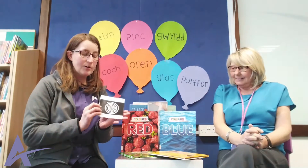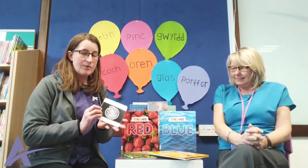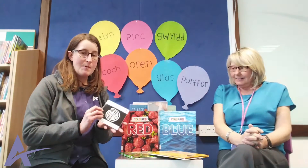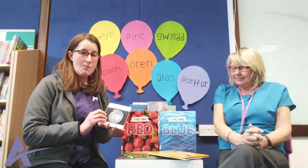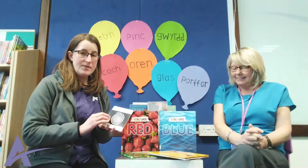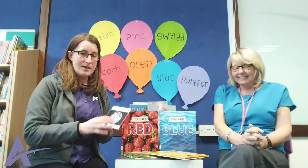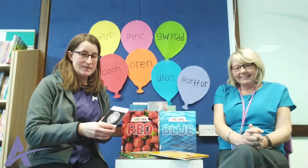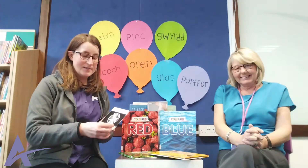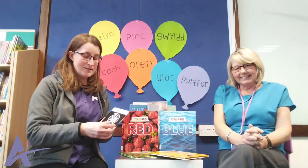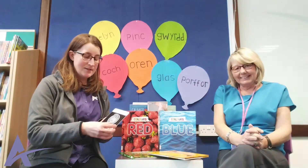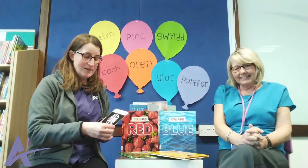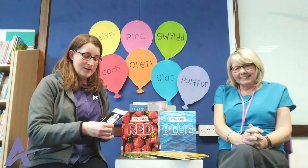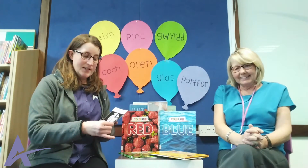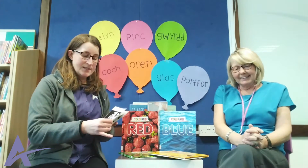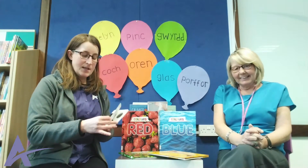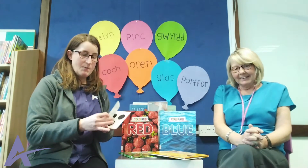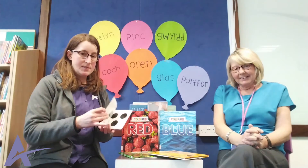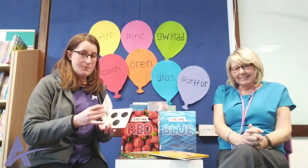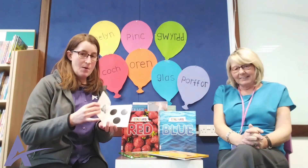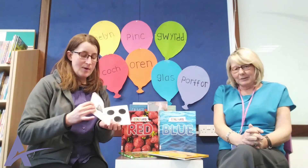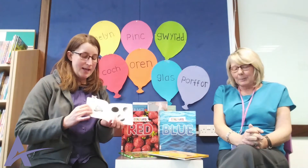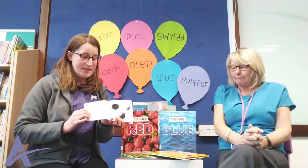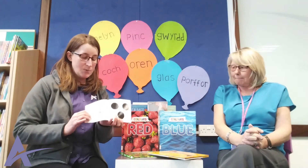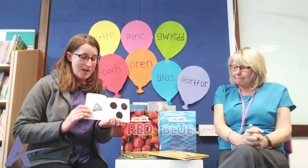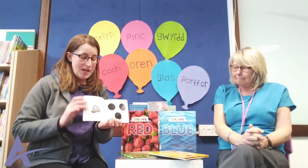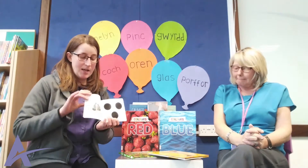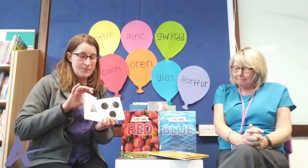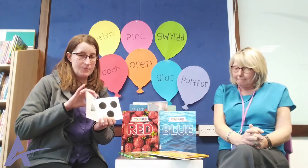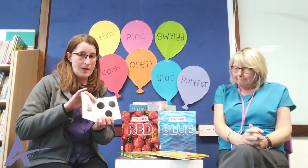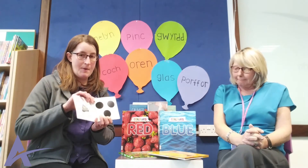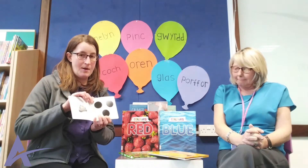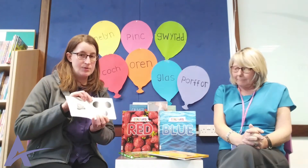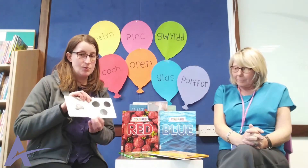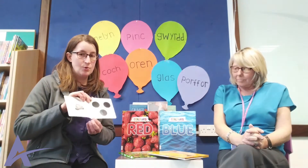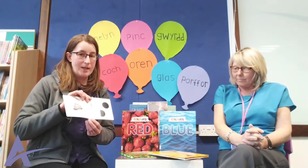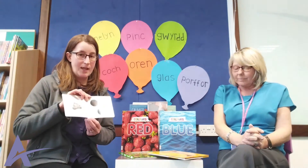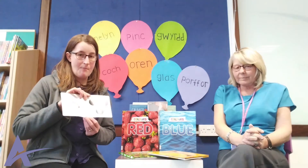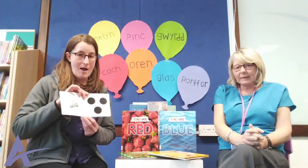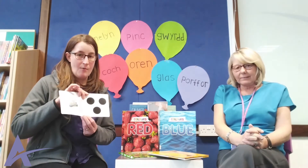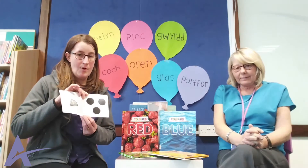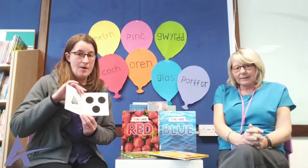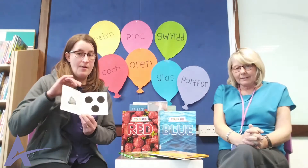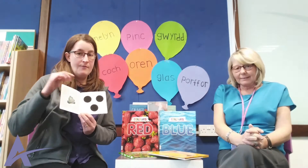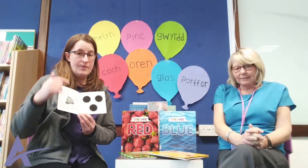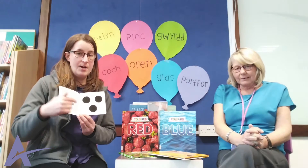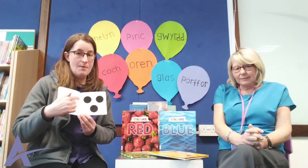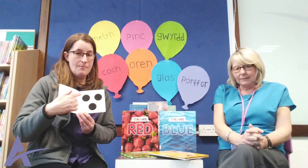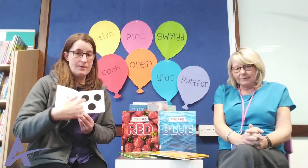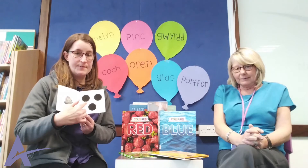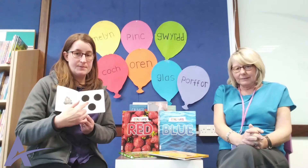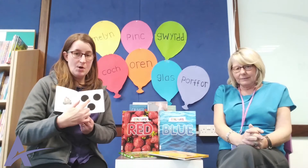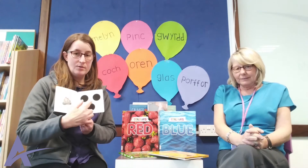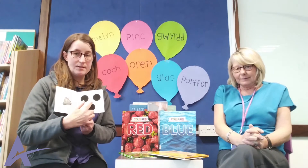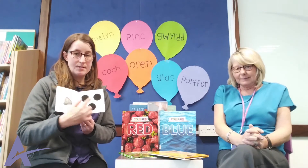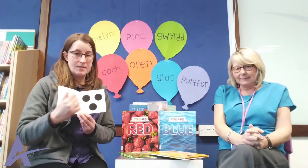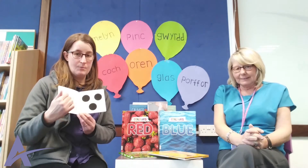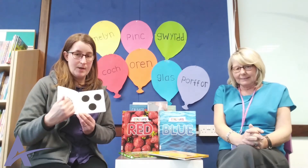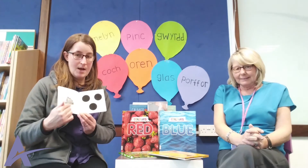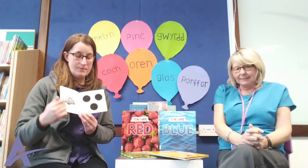through it with us. So we spoke last week about talking about the number of spots. We counted